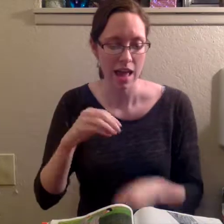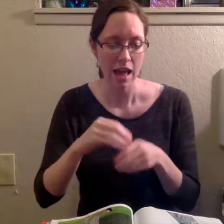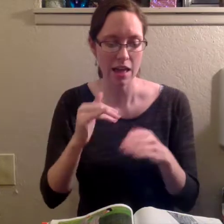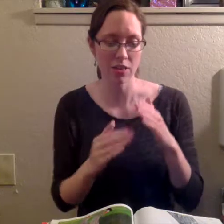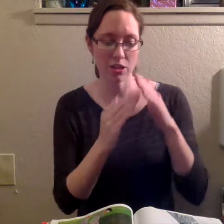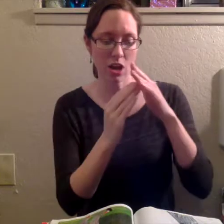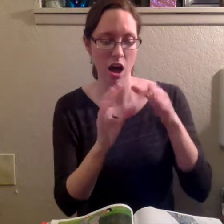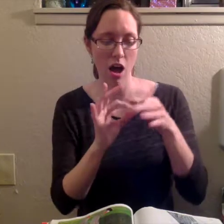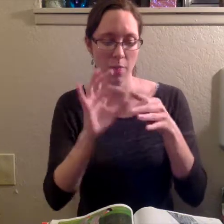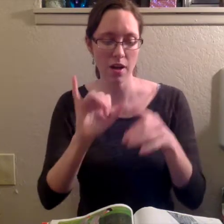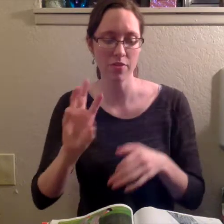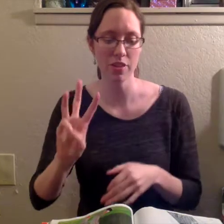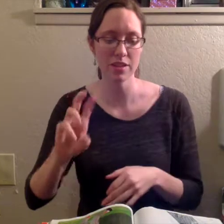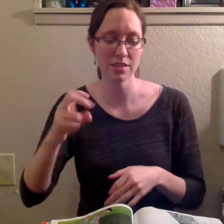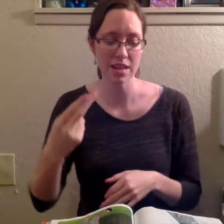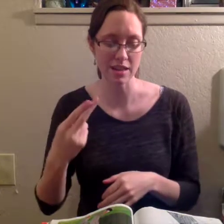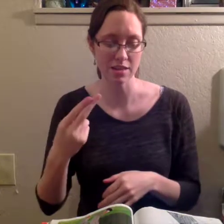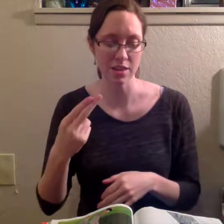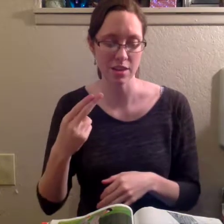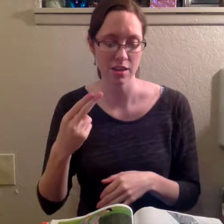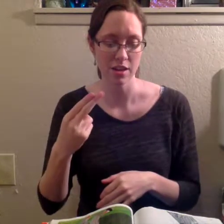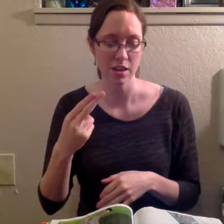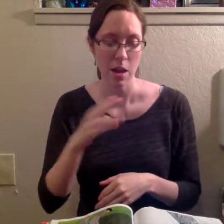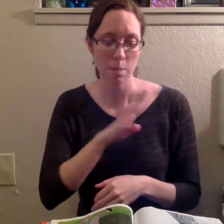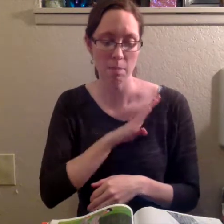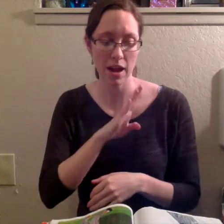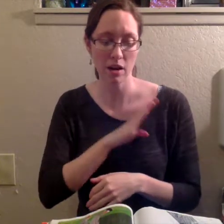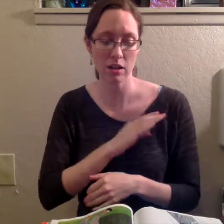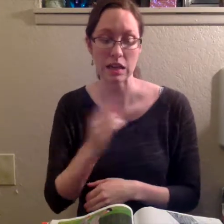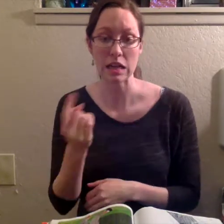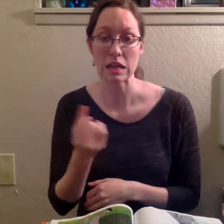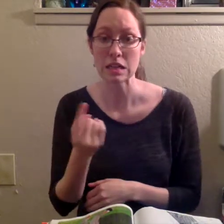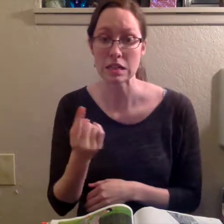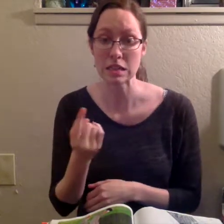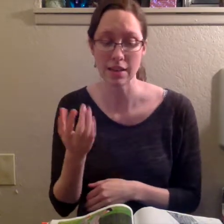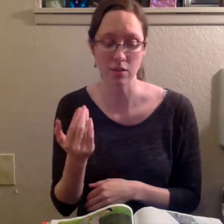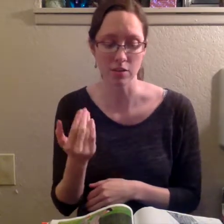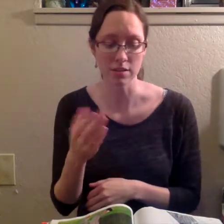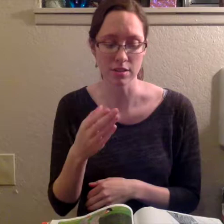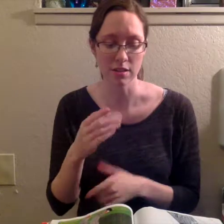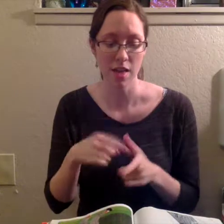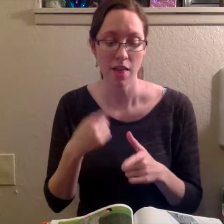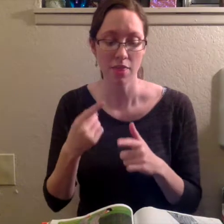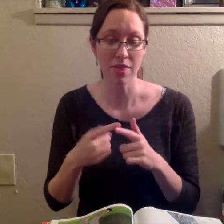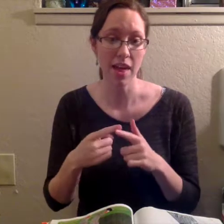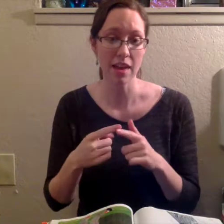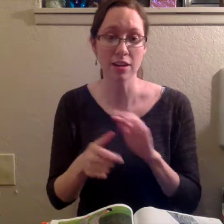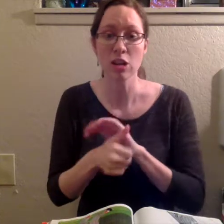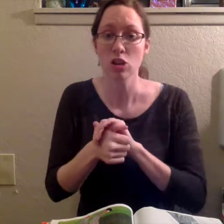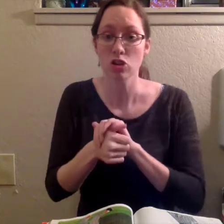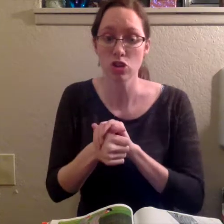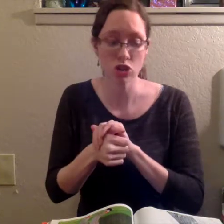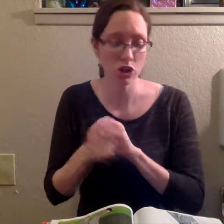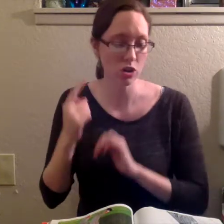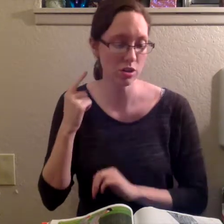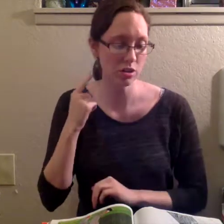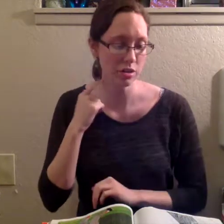In the top of the 6th, Barry singled. Then